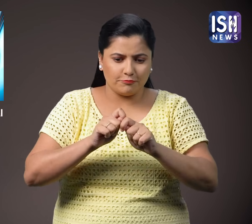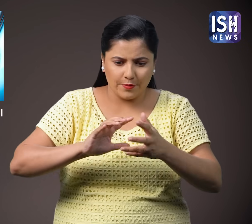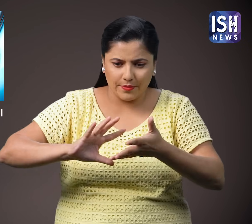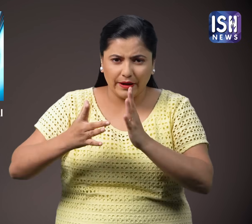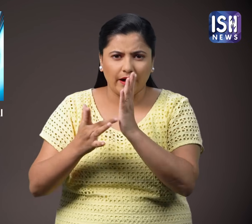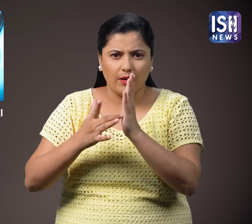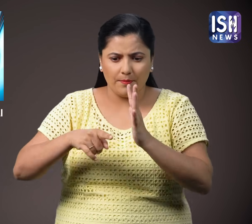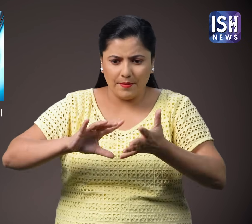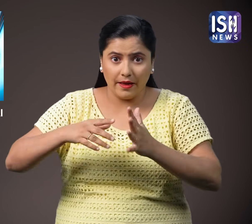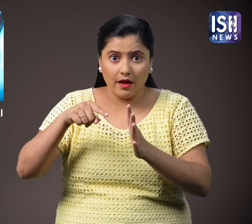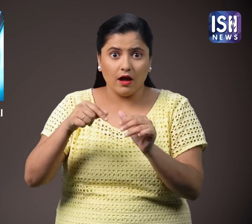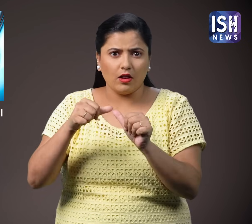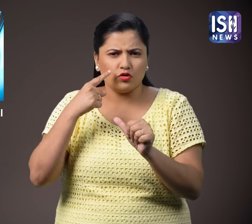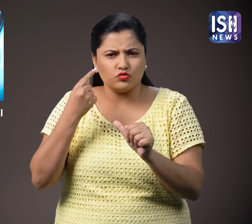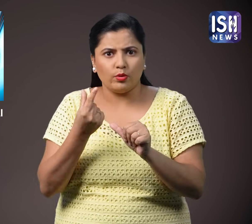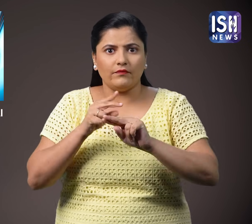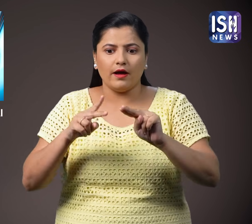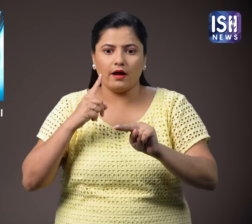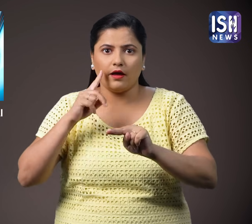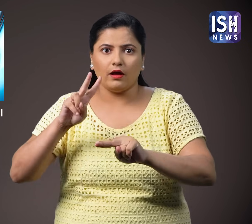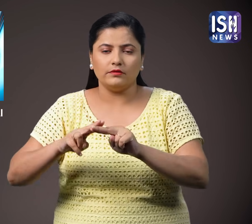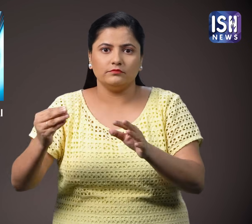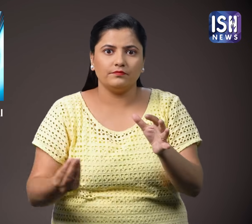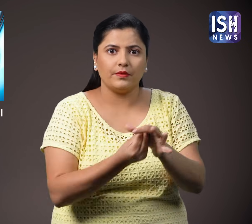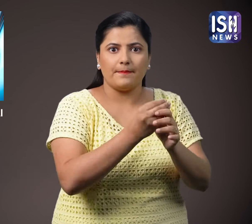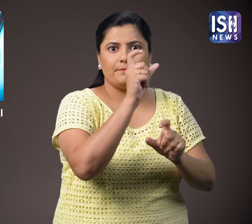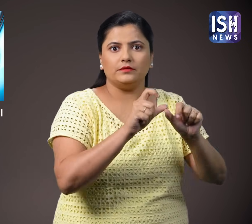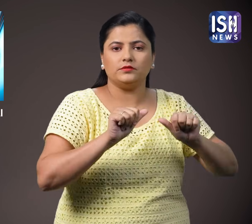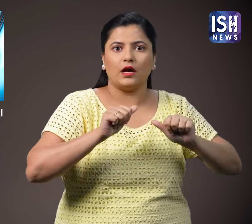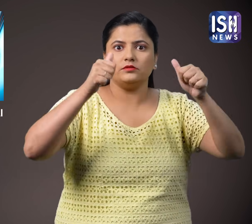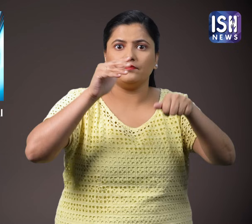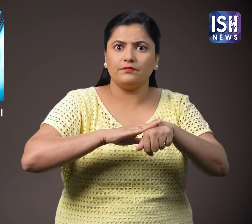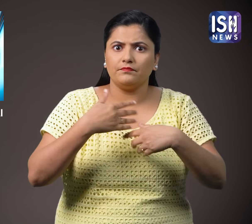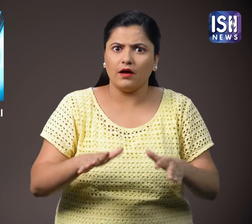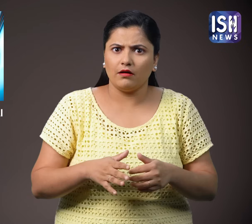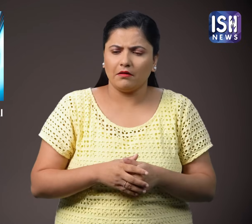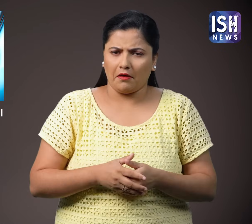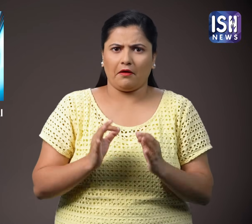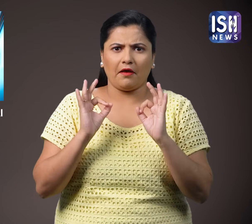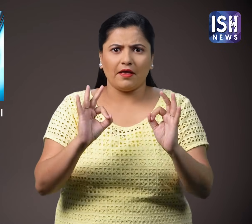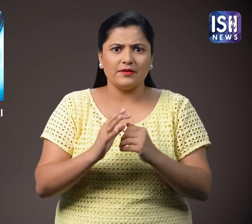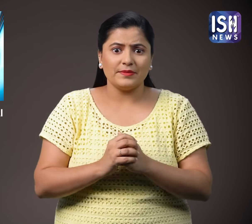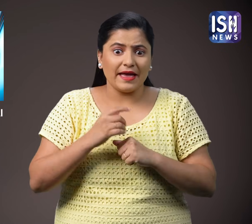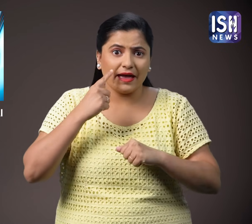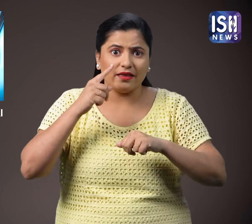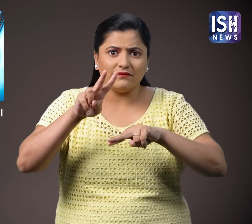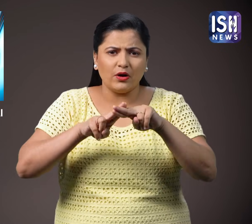They developed this specialized machine which successfully helps deliver babies via IVF. Amazing! In